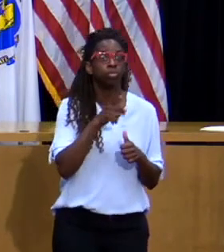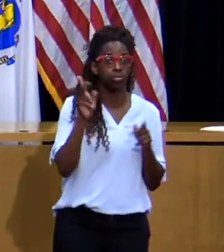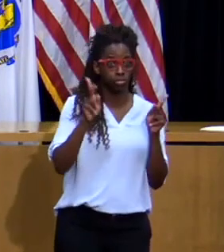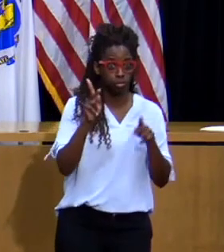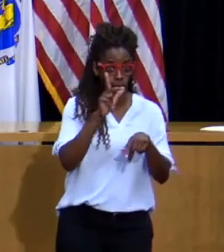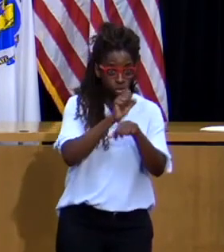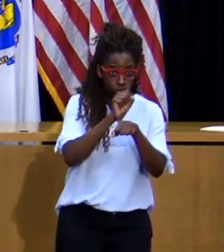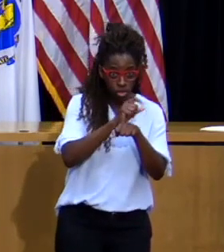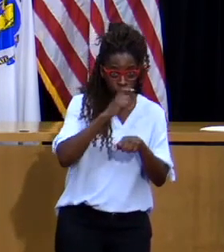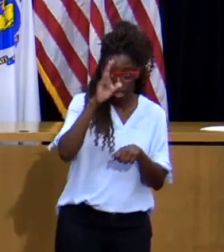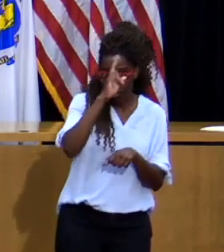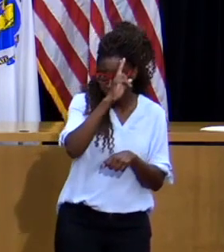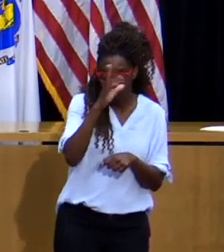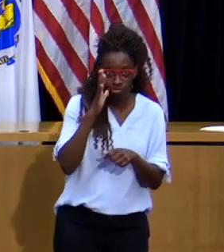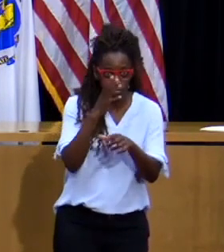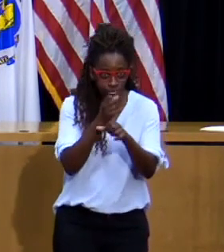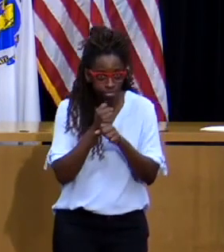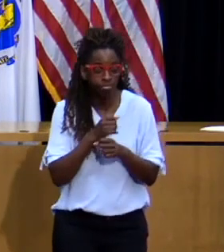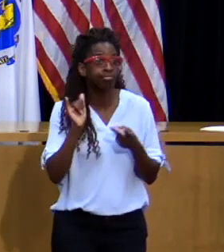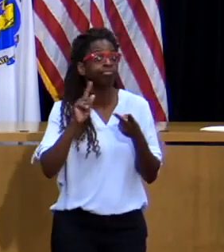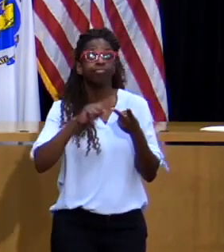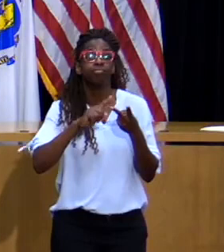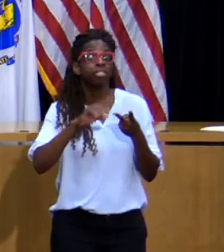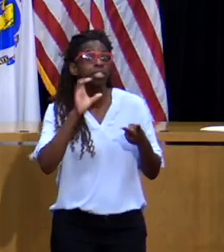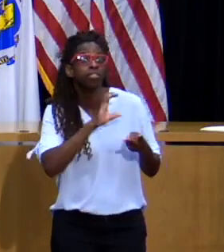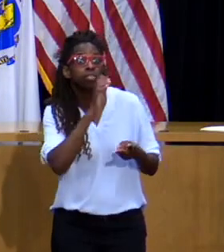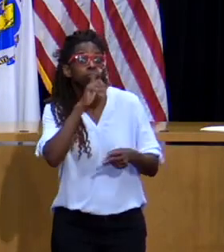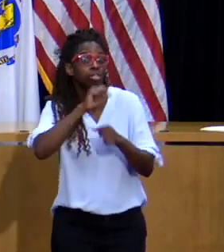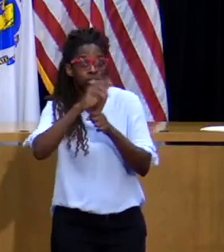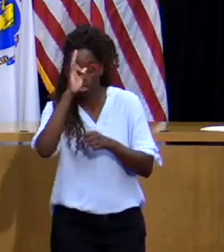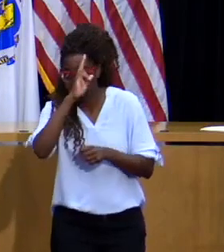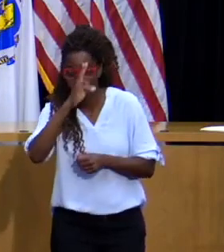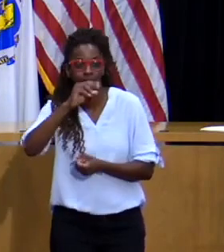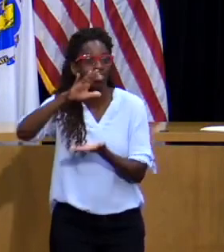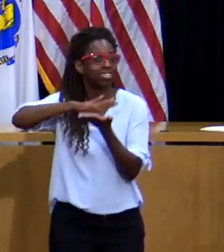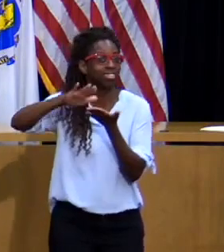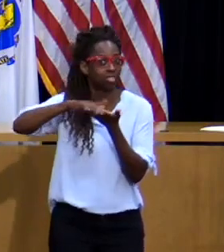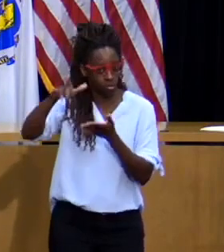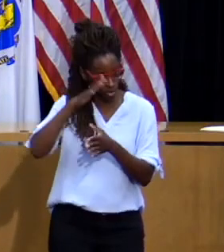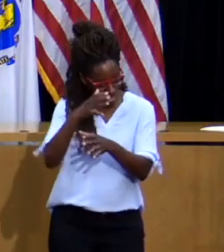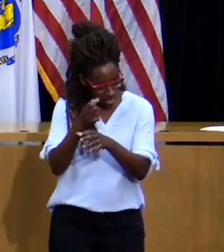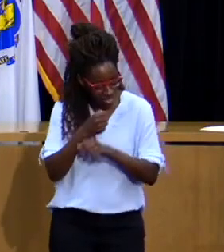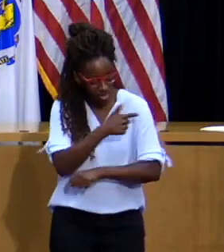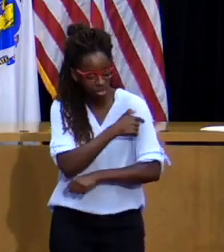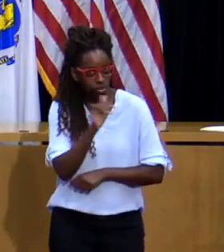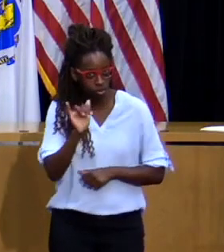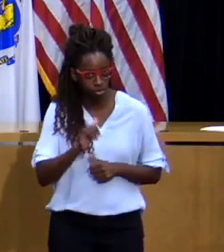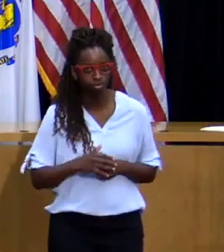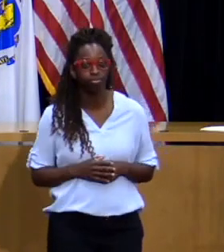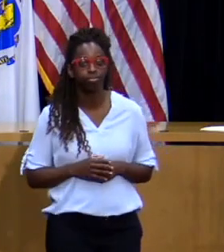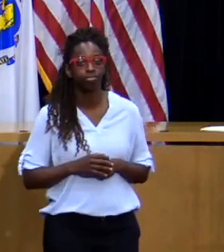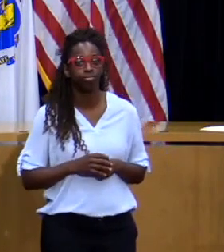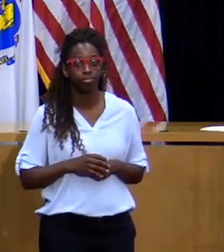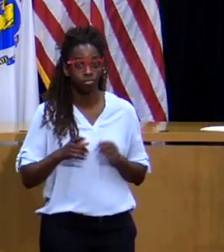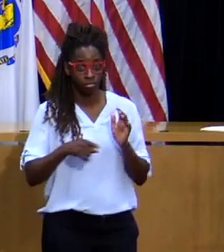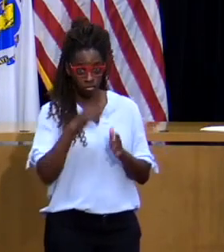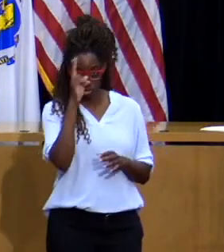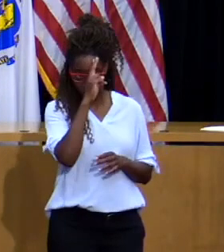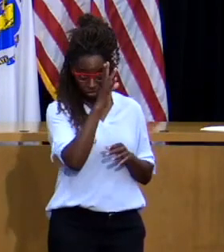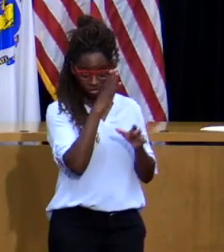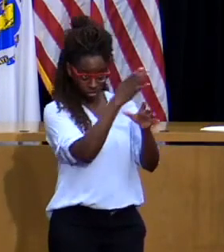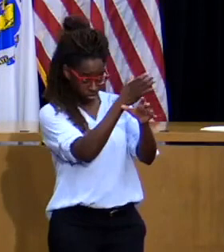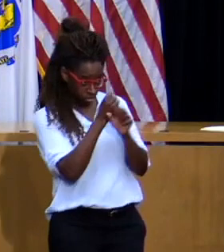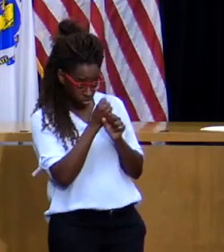achieving geographic equity. Hospitals will either receive the vaccine directly from Pfizer, will receive from